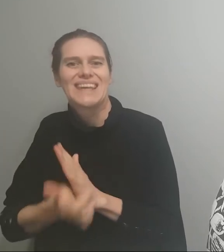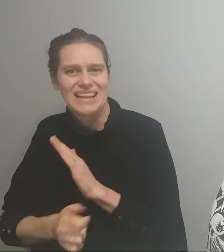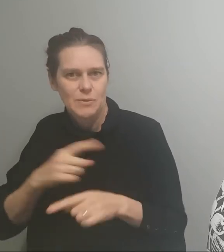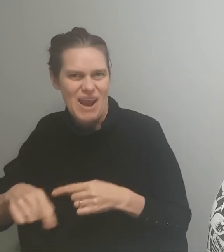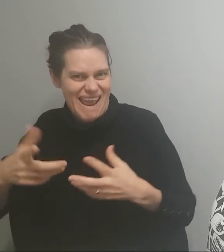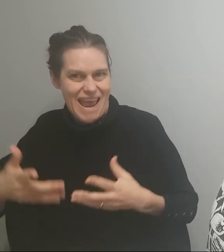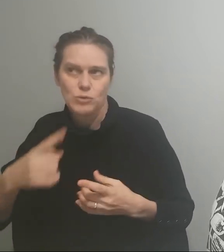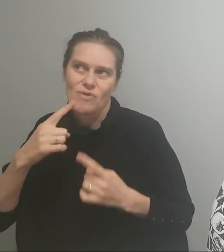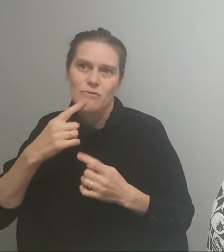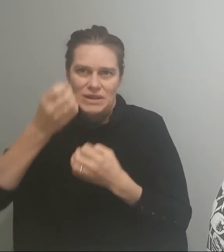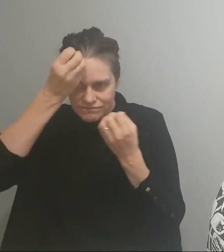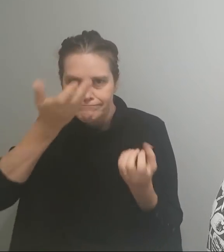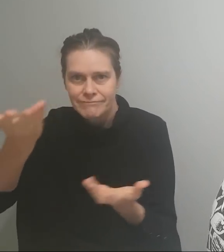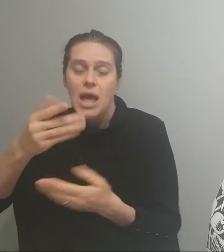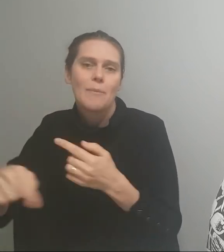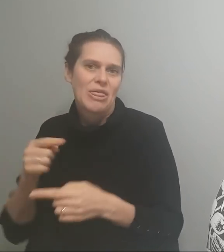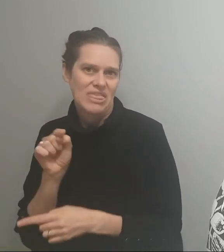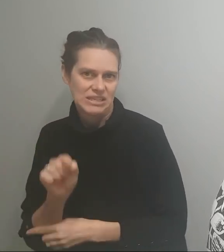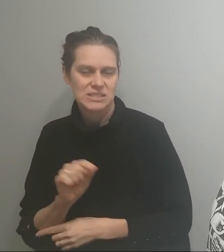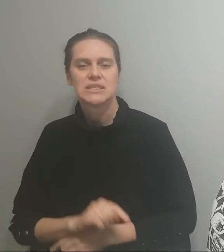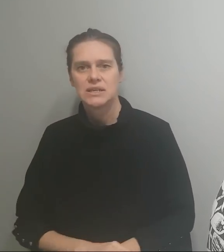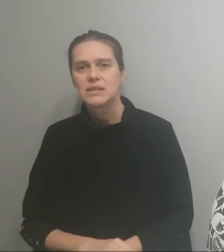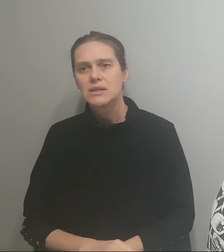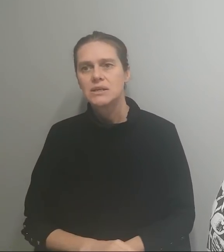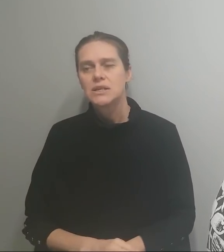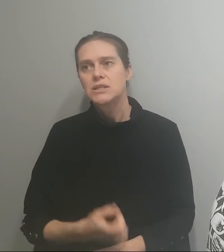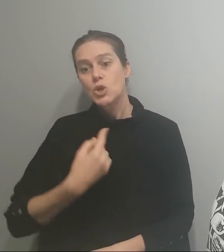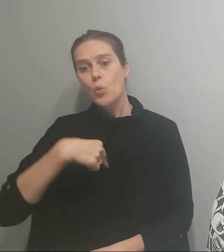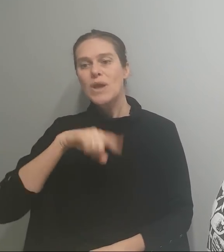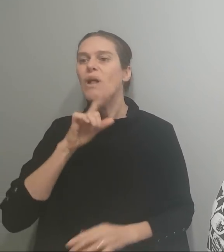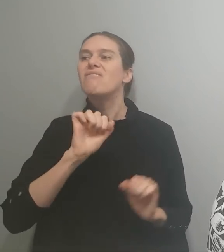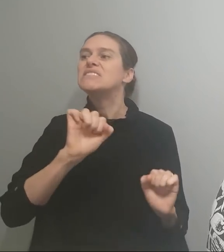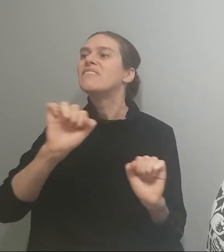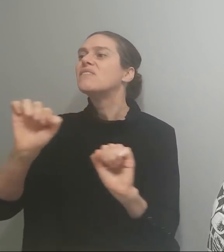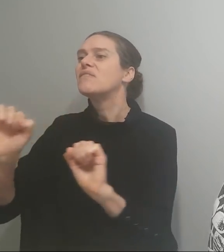to the community and asking for people to